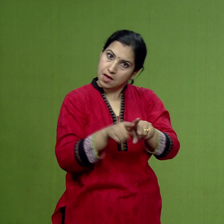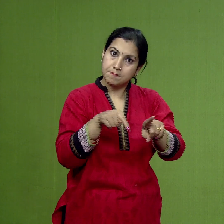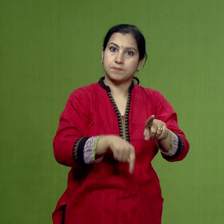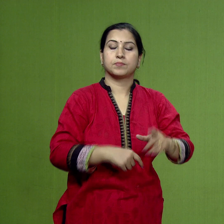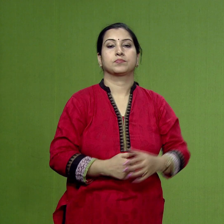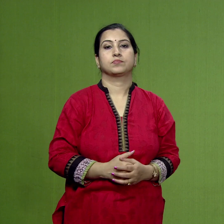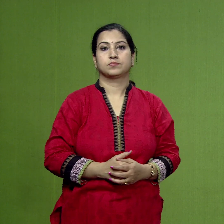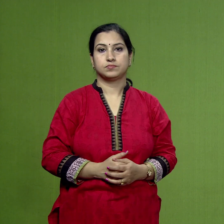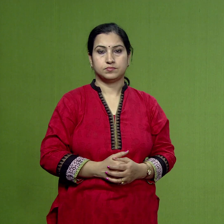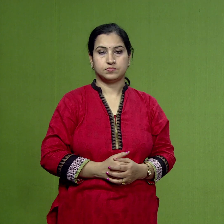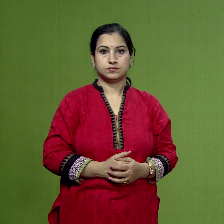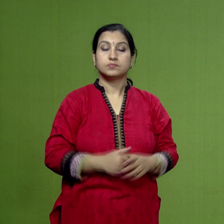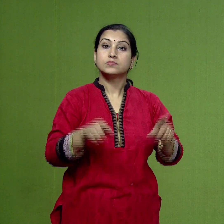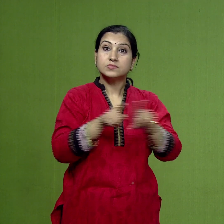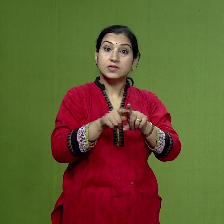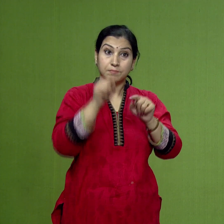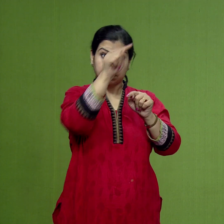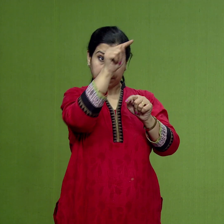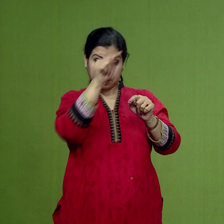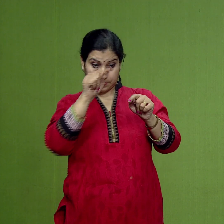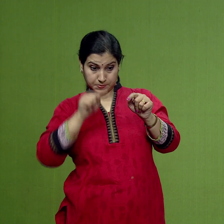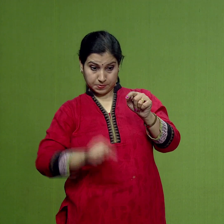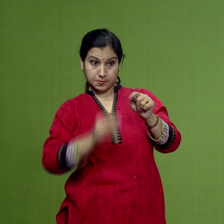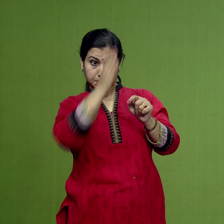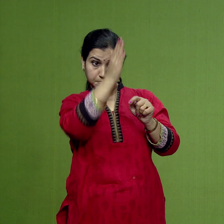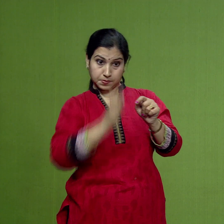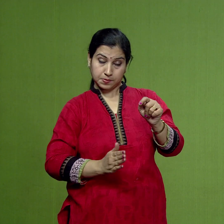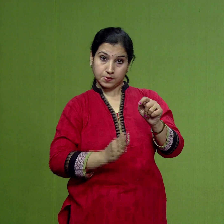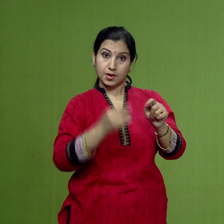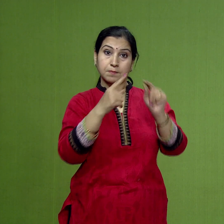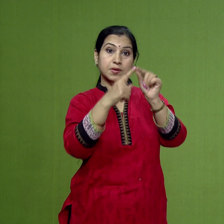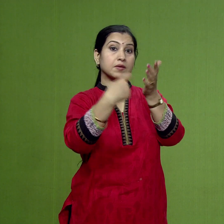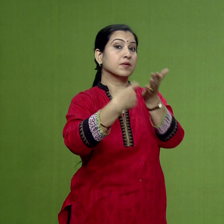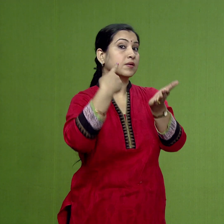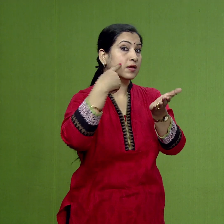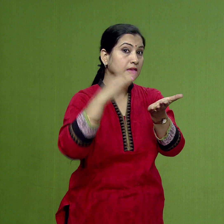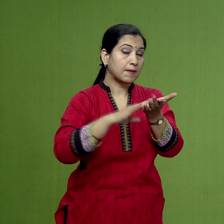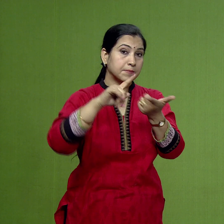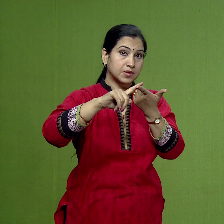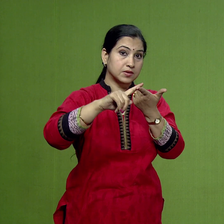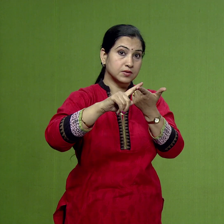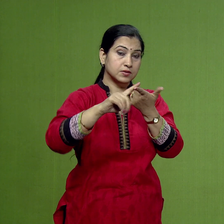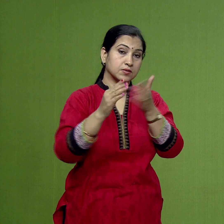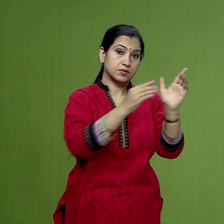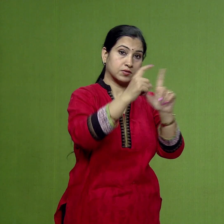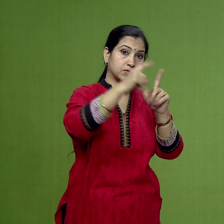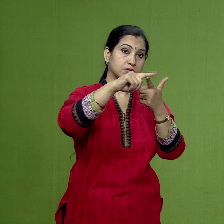Similarly, the prime meridian is the 0-degree longitude. The